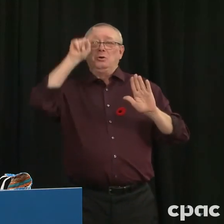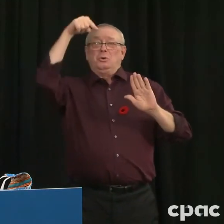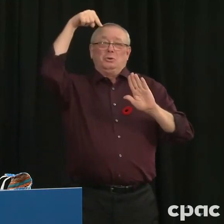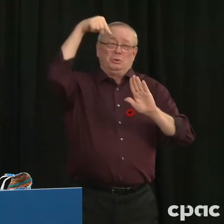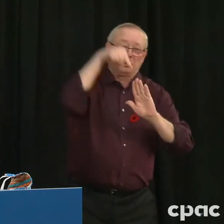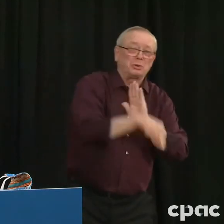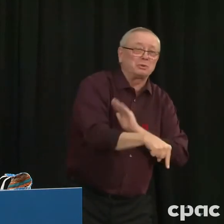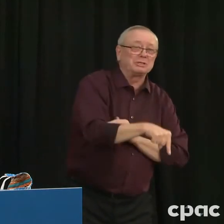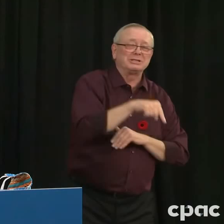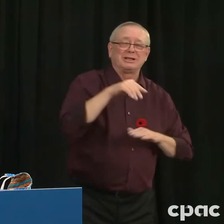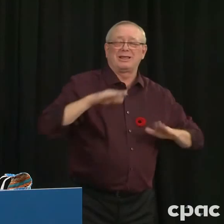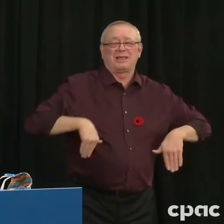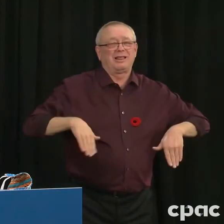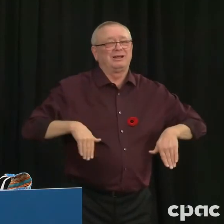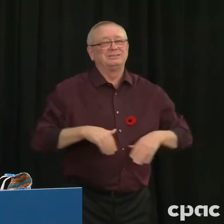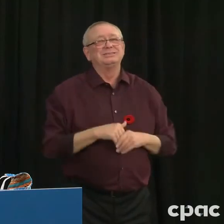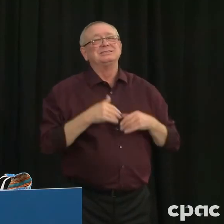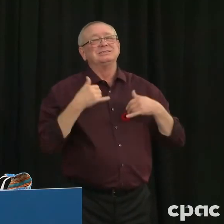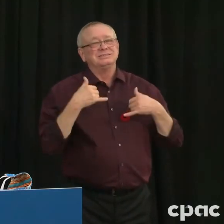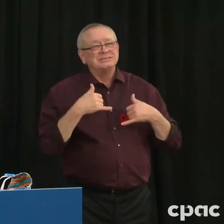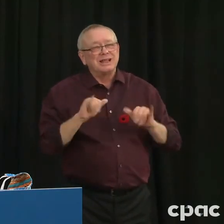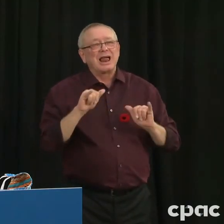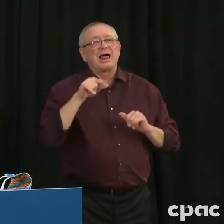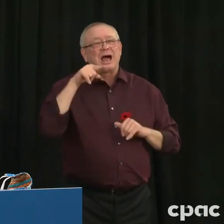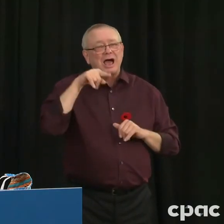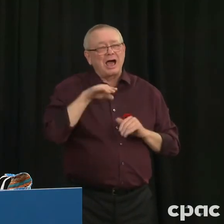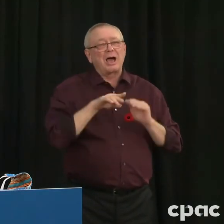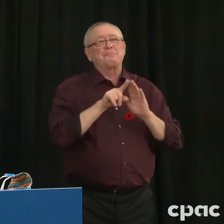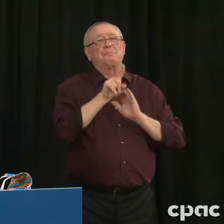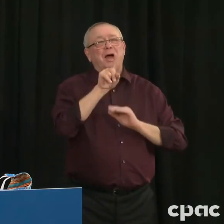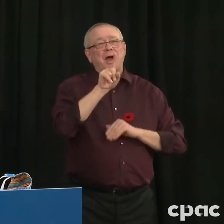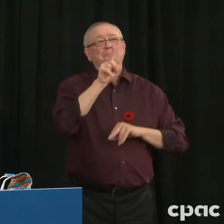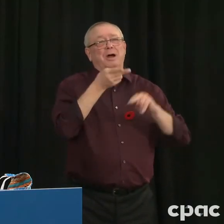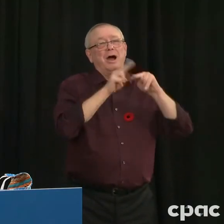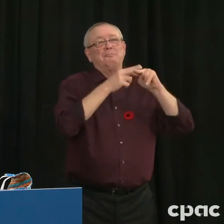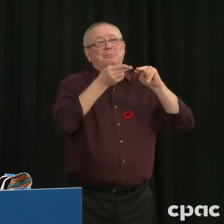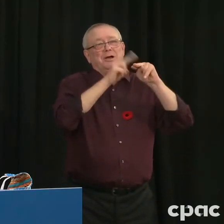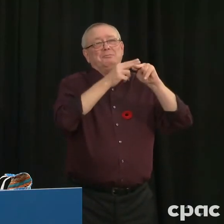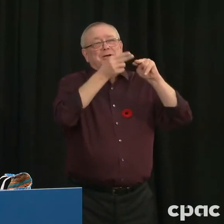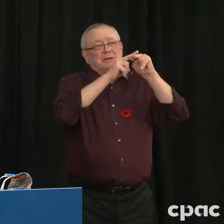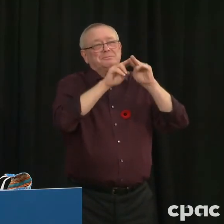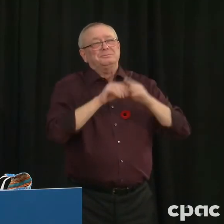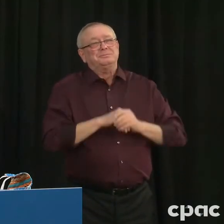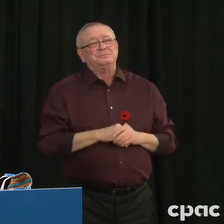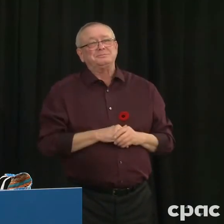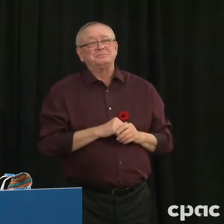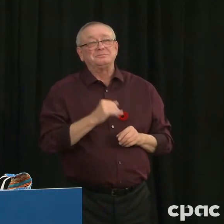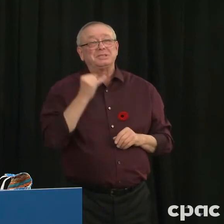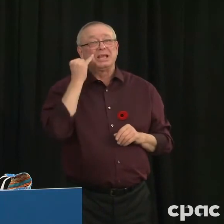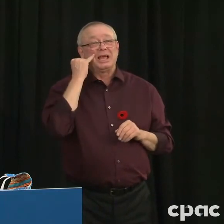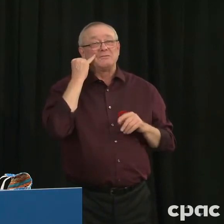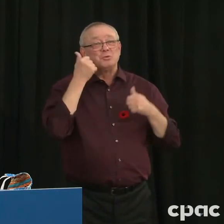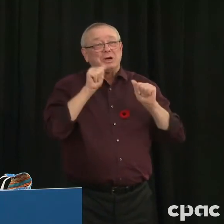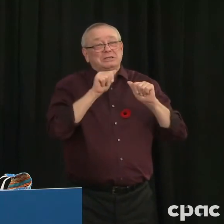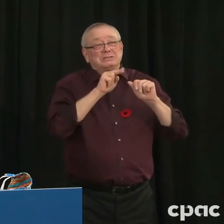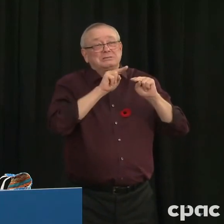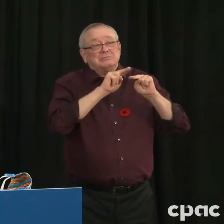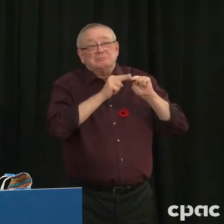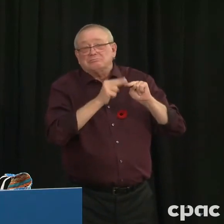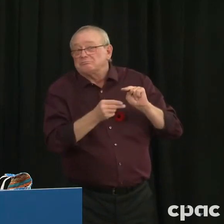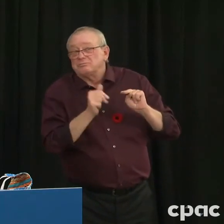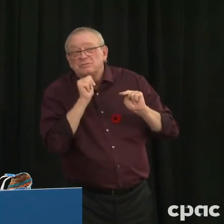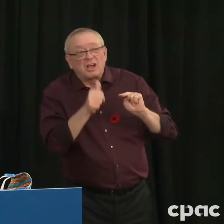rise, and if we do not bend the curve back soon, we may see further surgeries being postponed or other impacts on